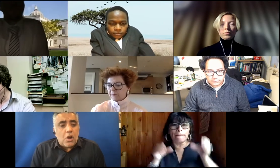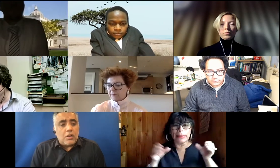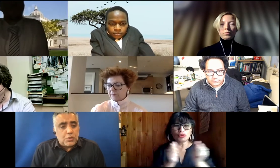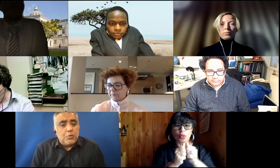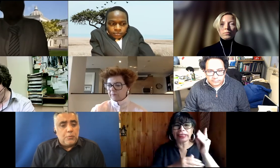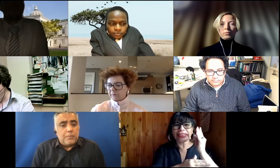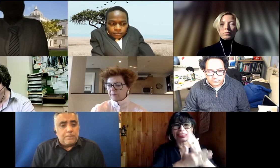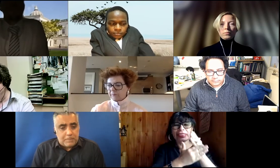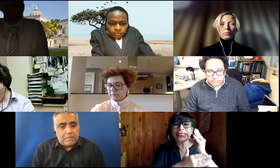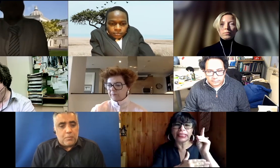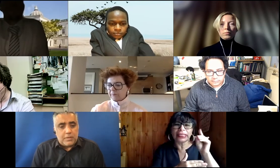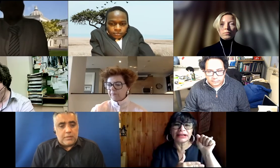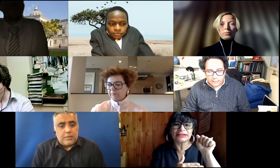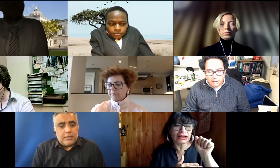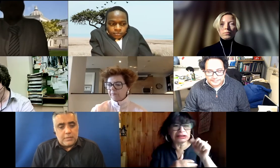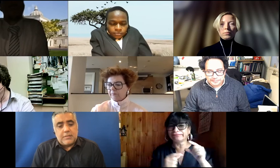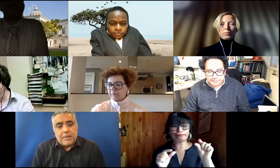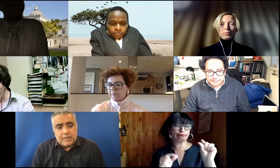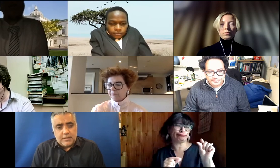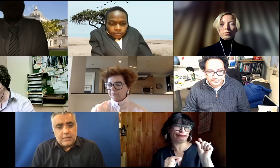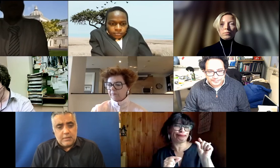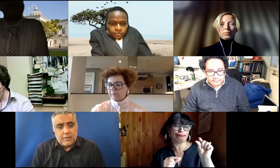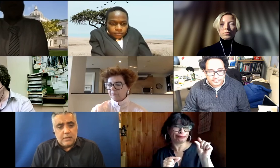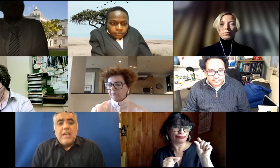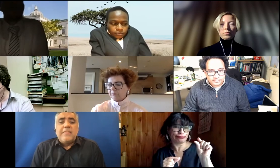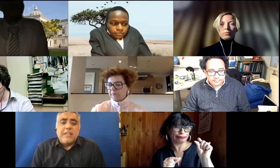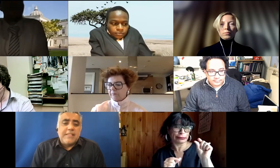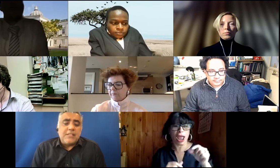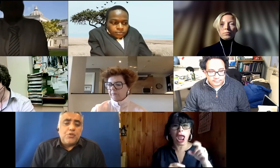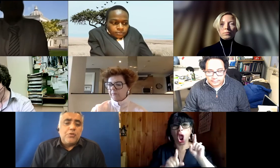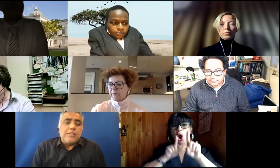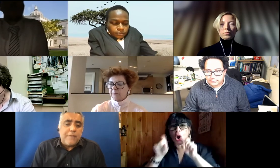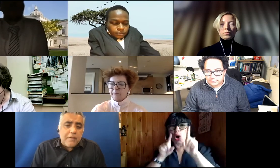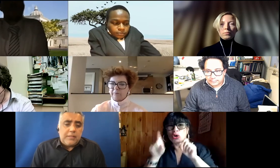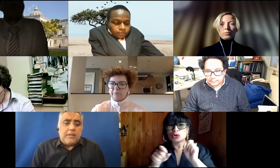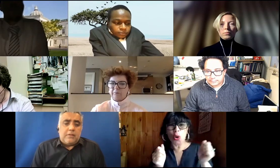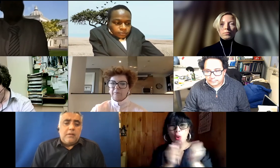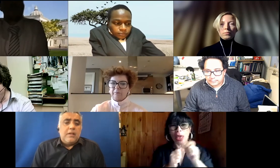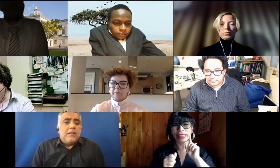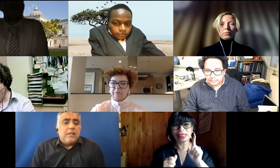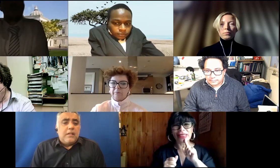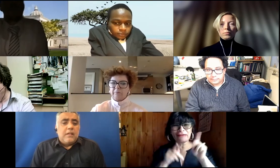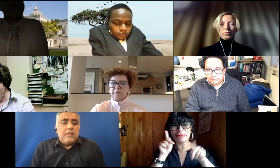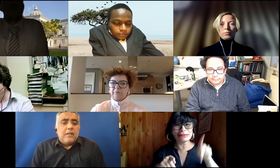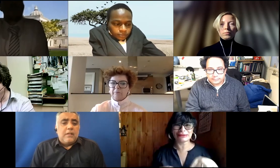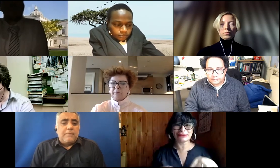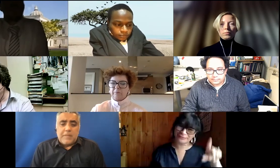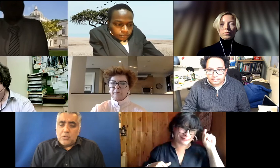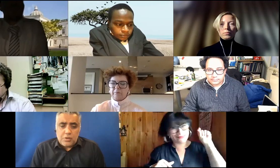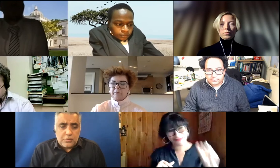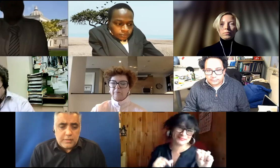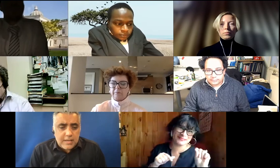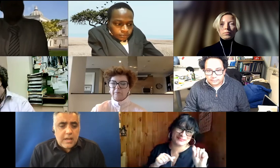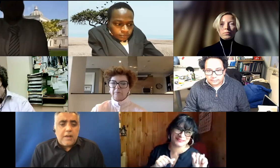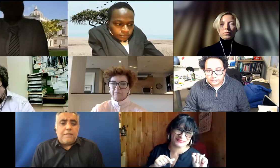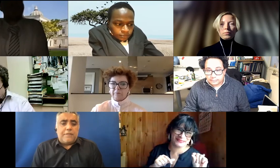to talk to people with disabilities. They tend to do this very little. They don't